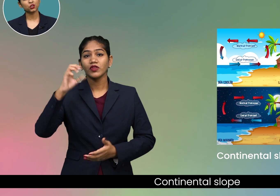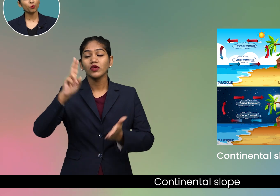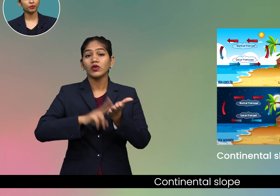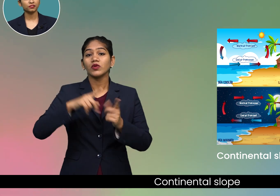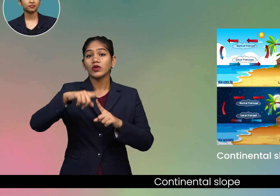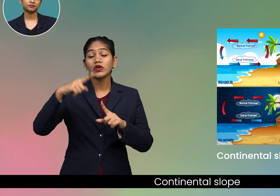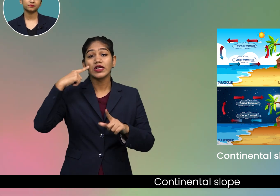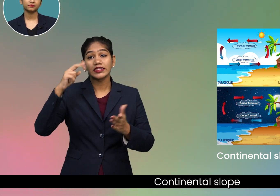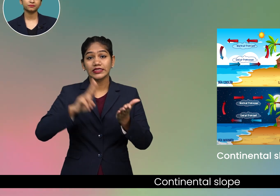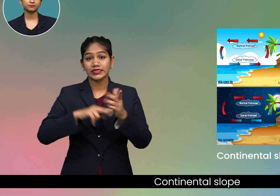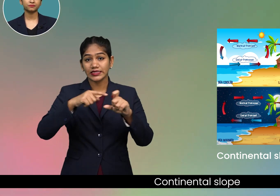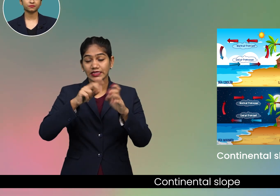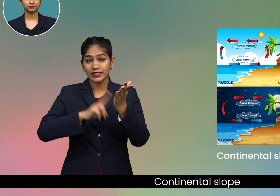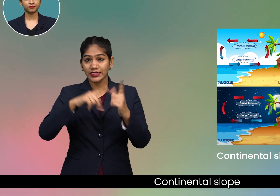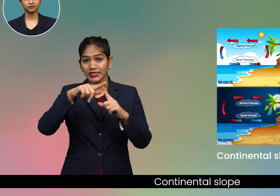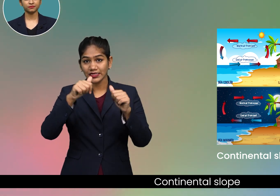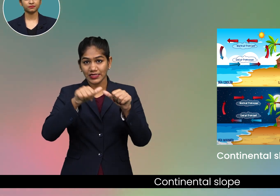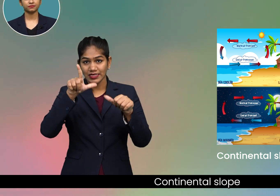continental slope,